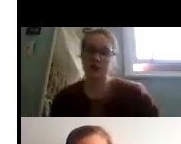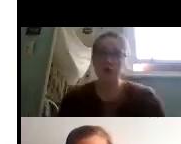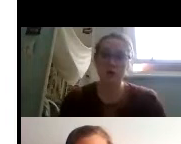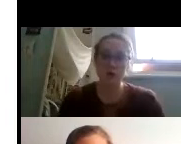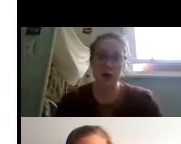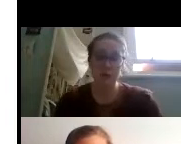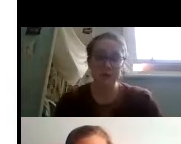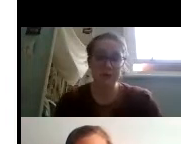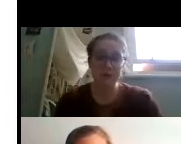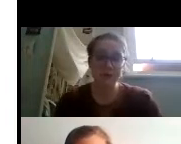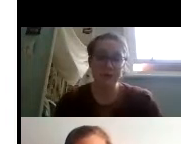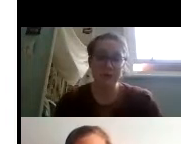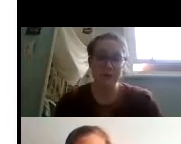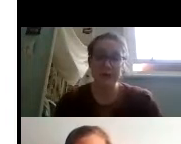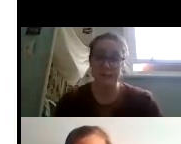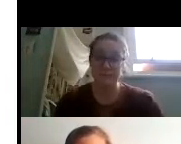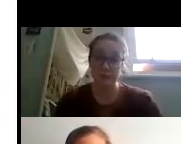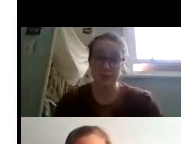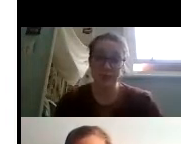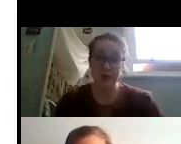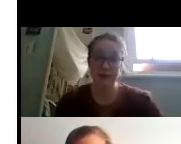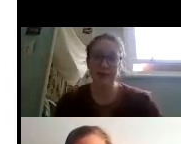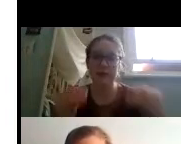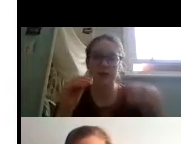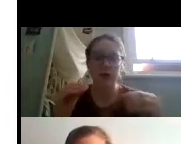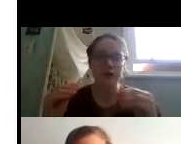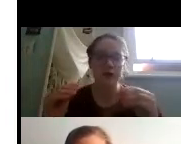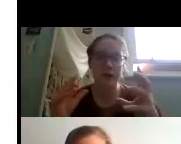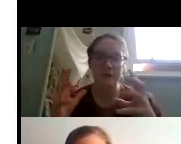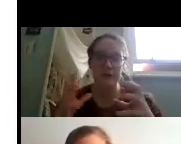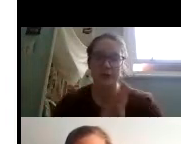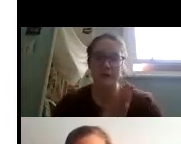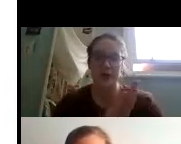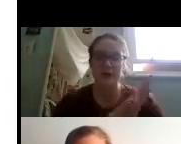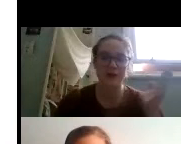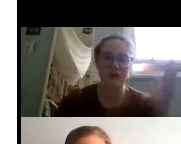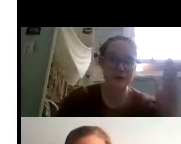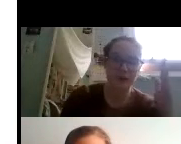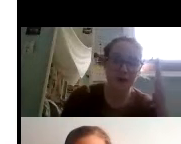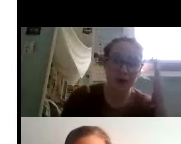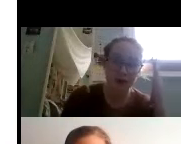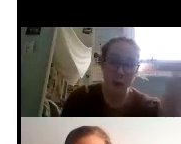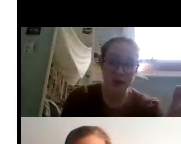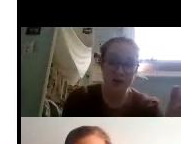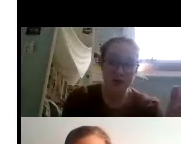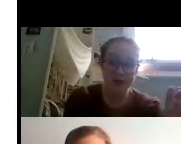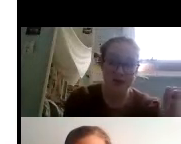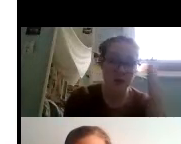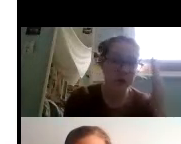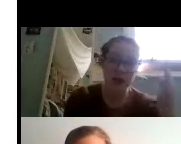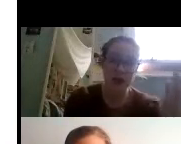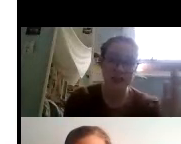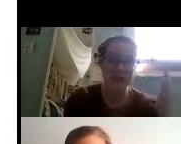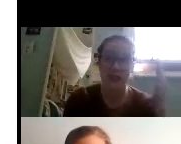So you yeah, you do it differently, and that is a really good, it's quite confusing at first, but if you just remember you're saying the topic of the sentence,